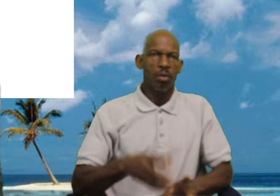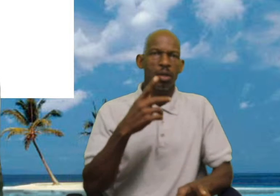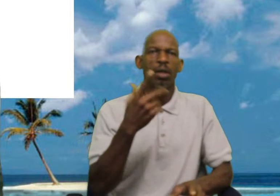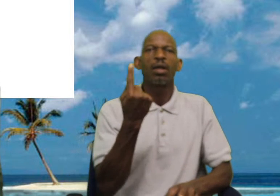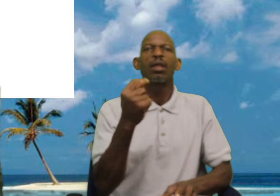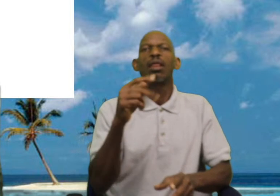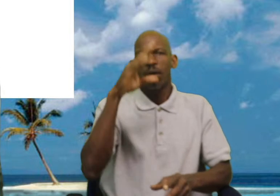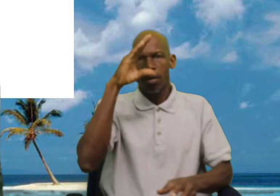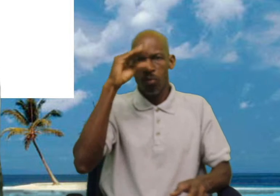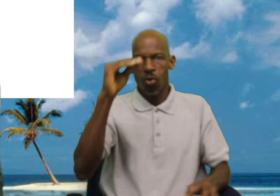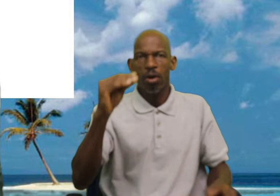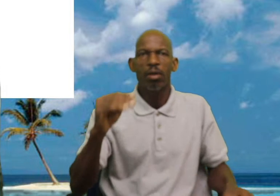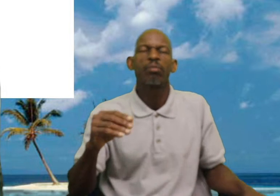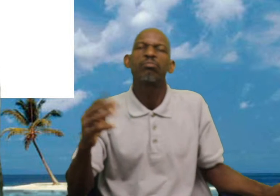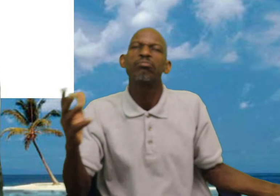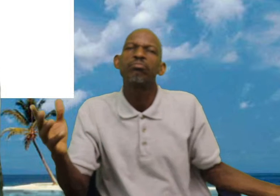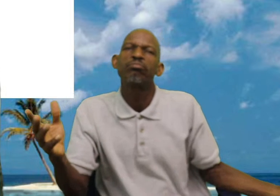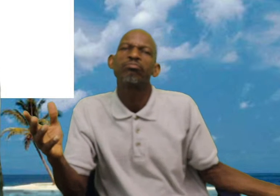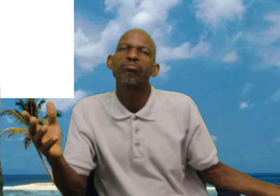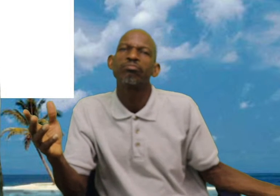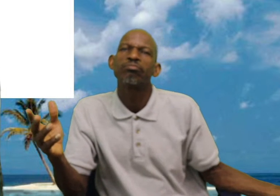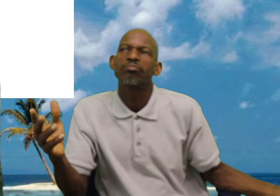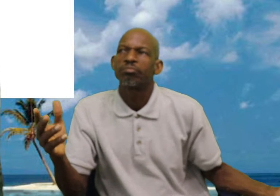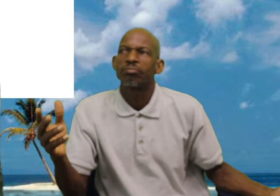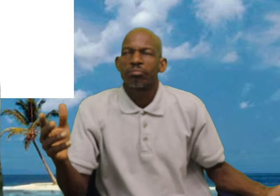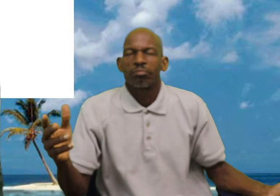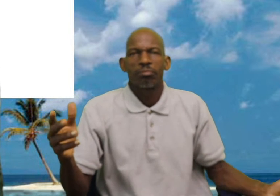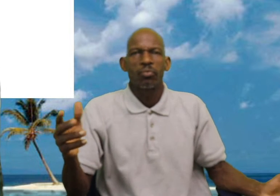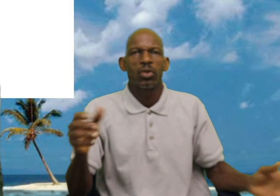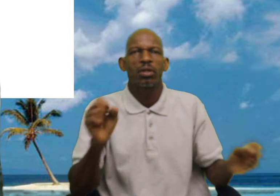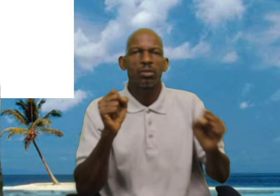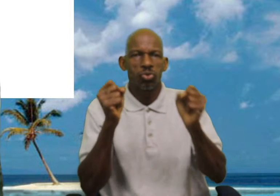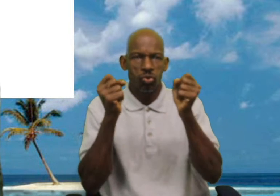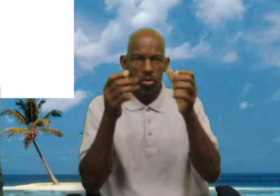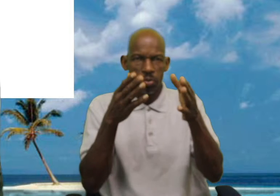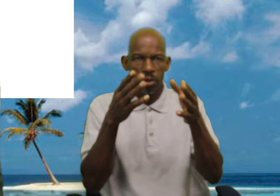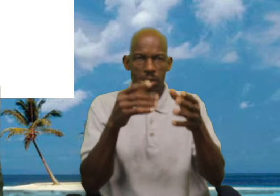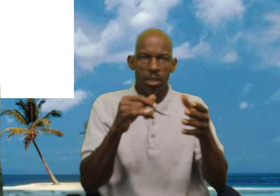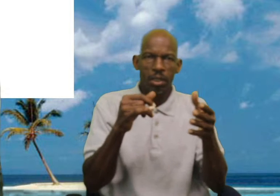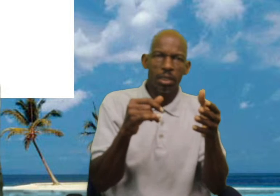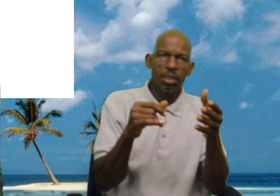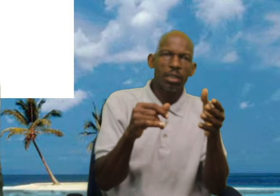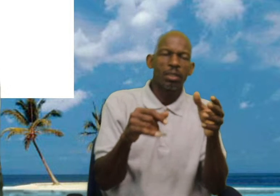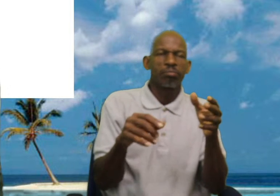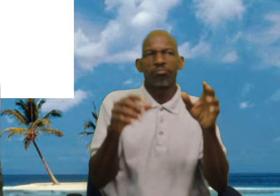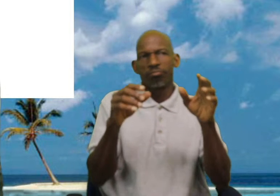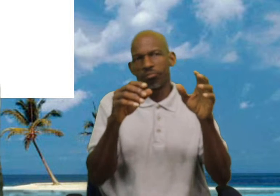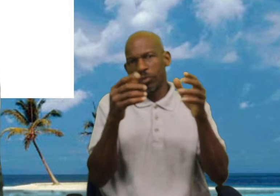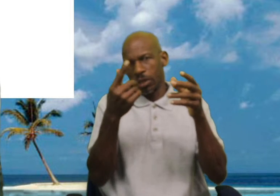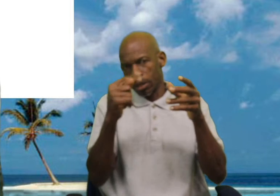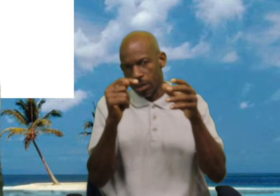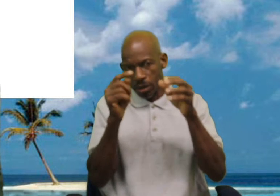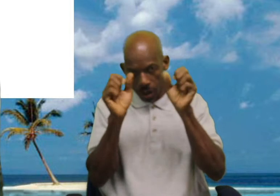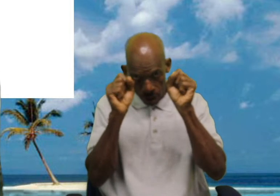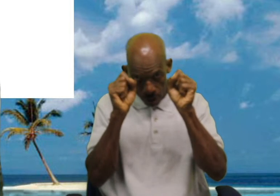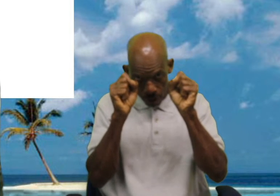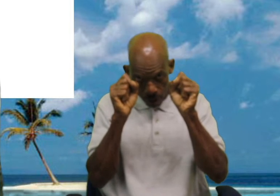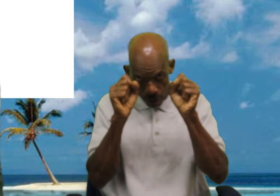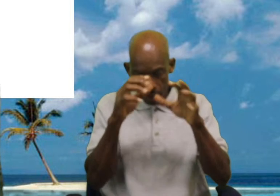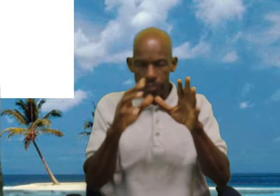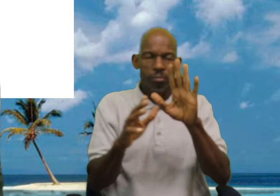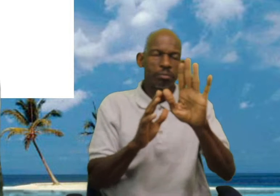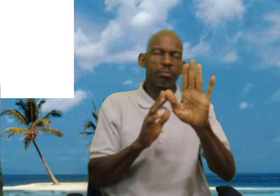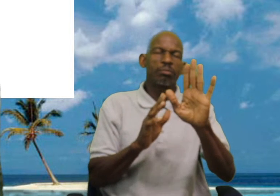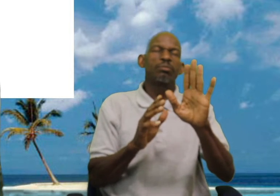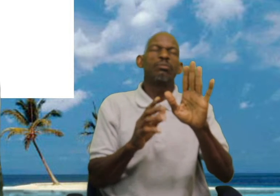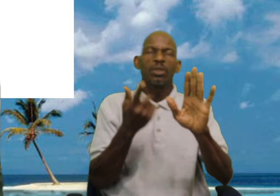I have the boy. The boy is the subject. Now I'm not writing a whole sentence here. I'm just taking out the subject